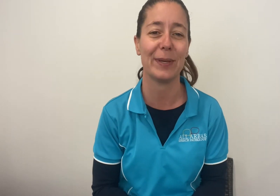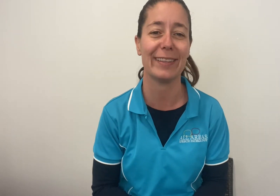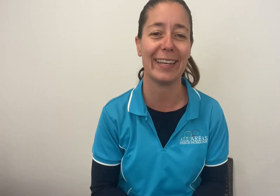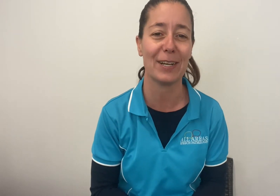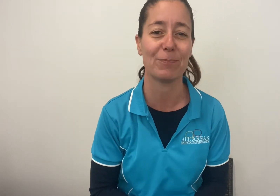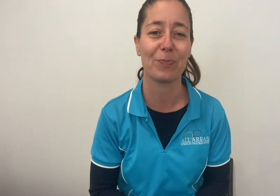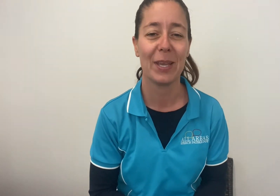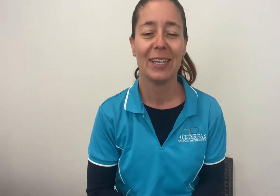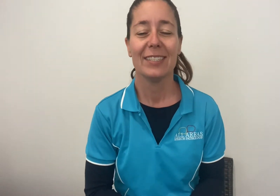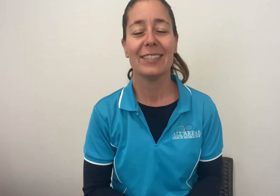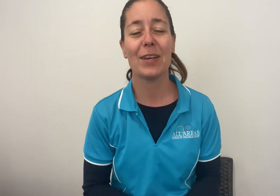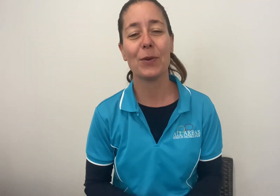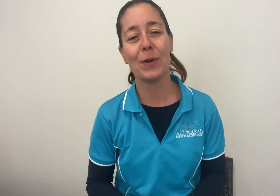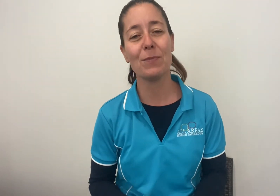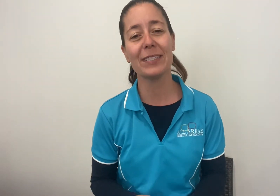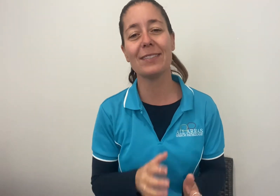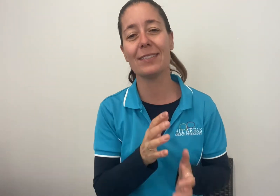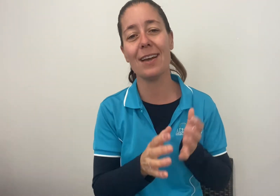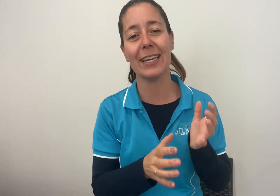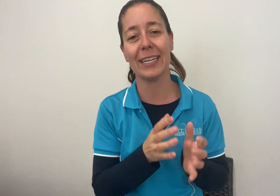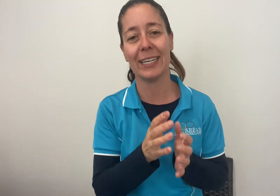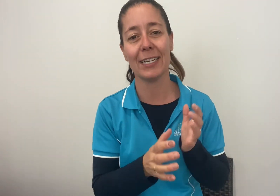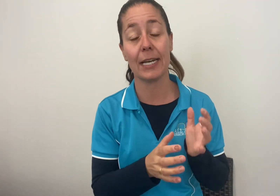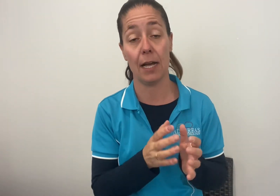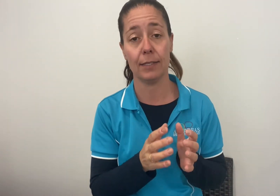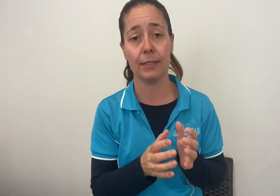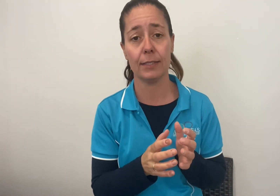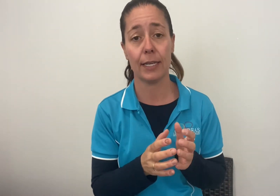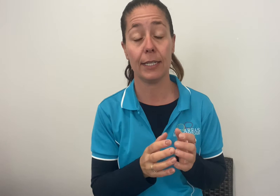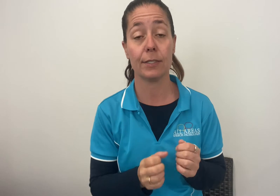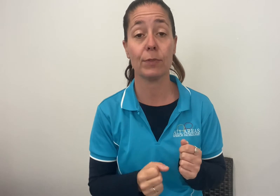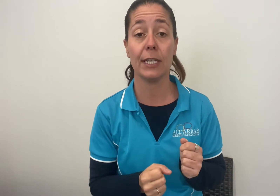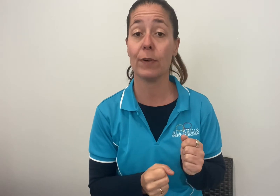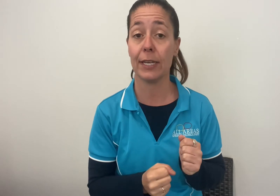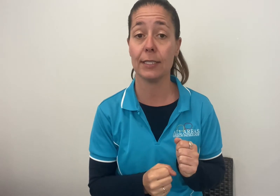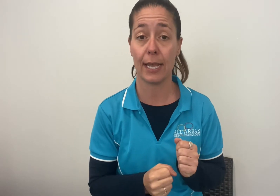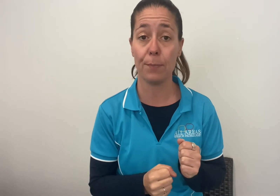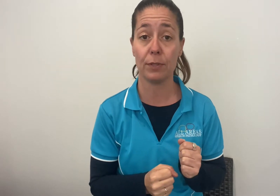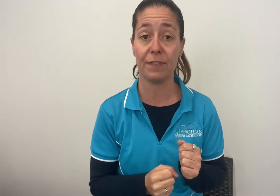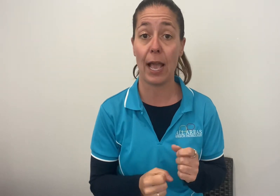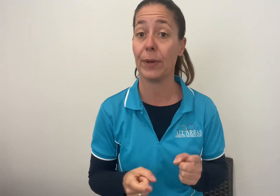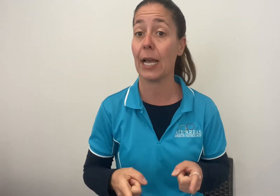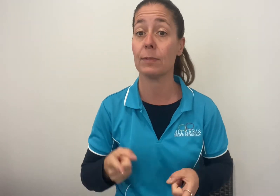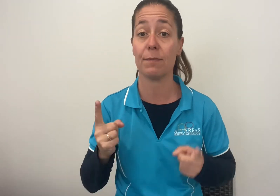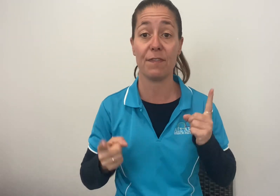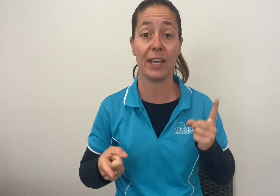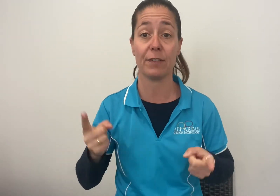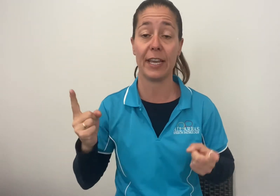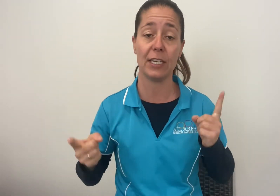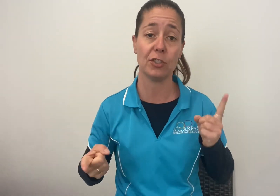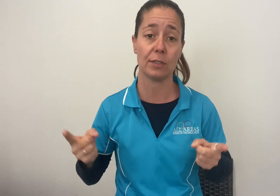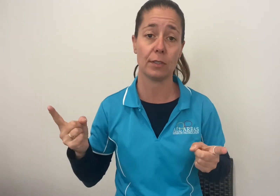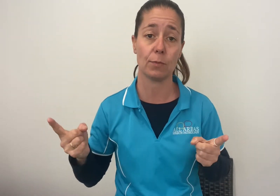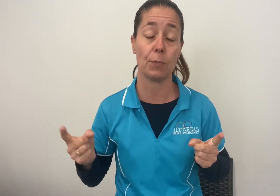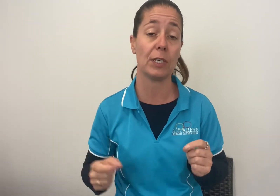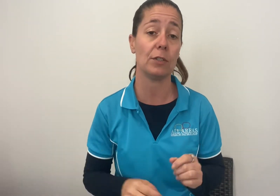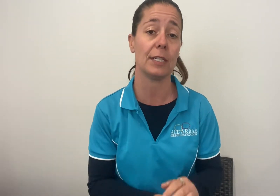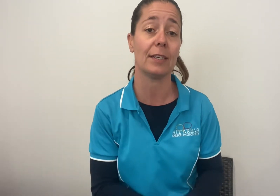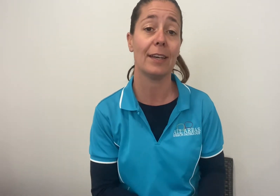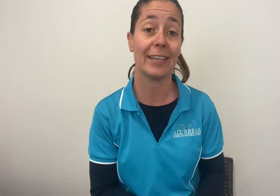later. So when we're signing colours, it's a really great example of how we have some variations when we're using